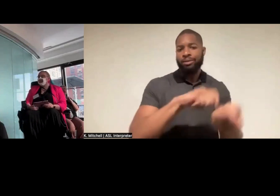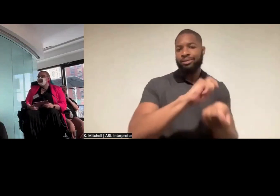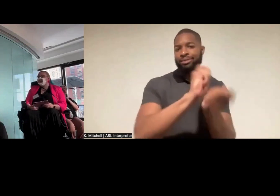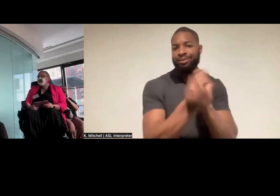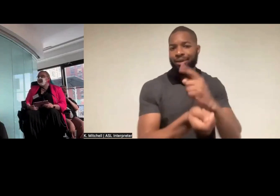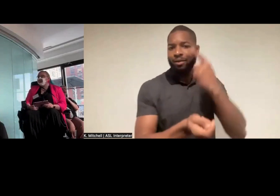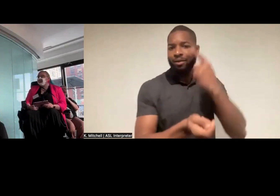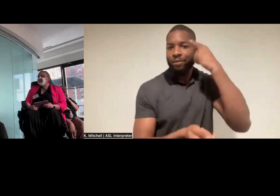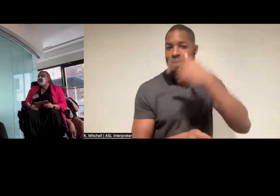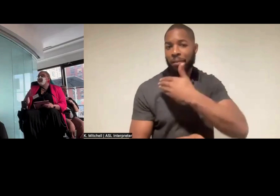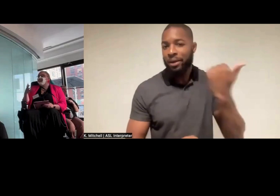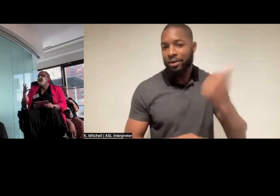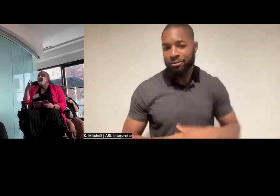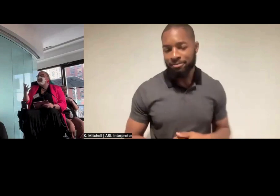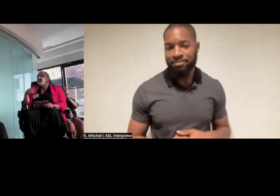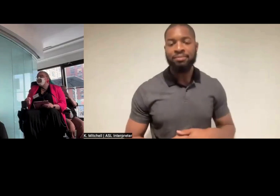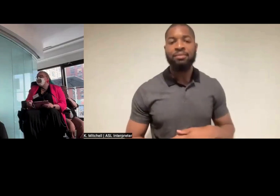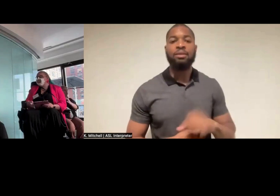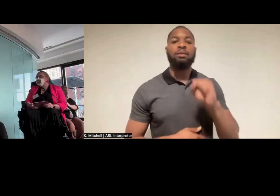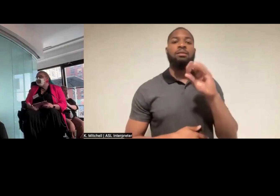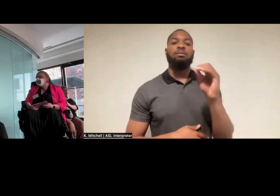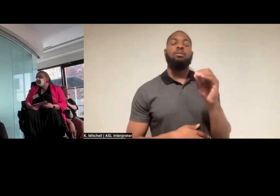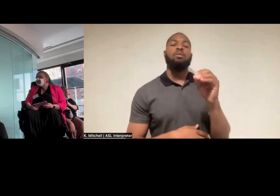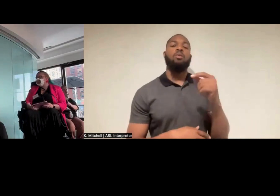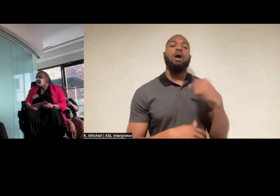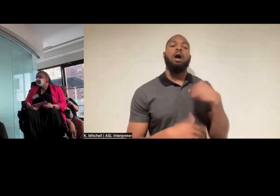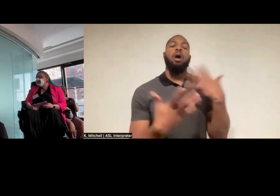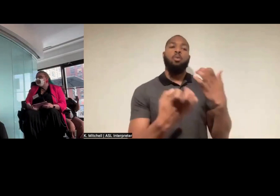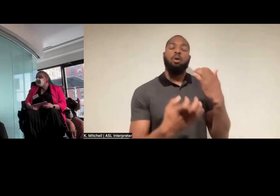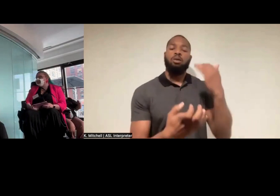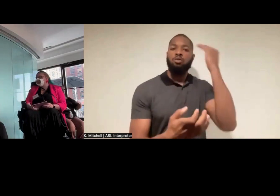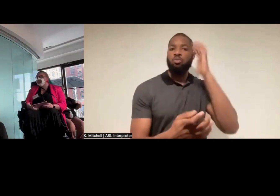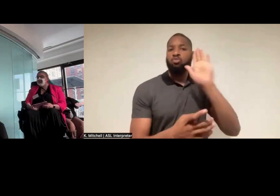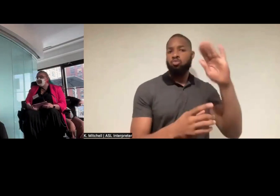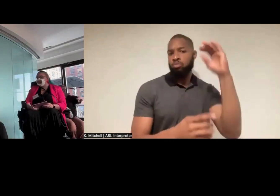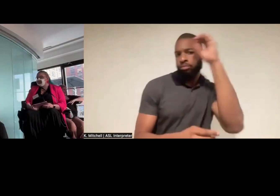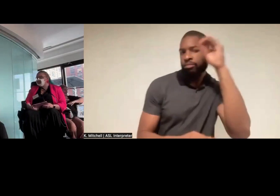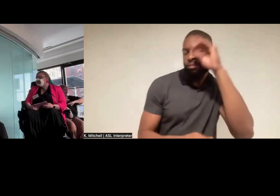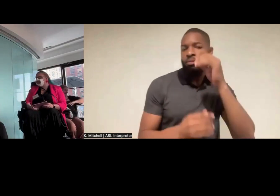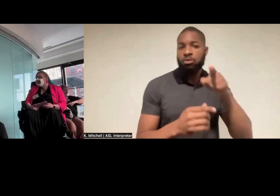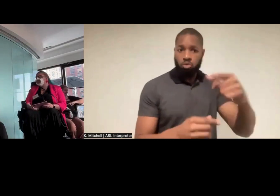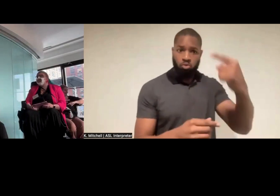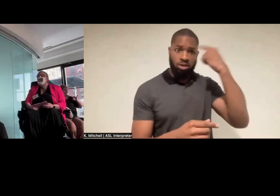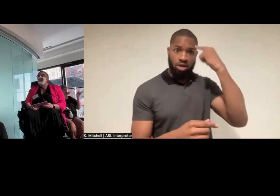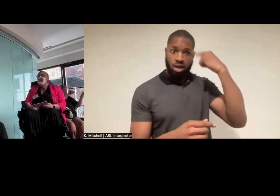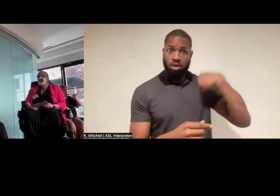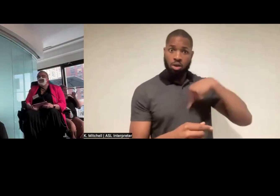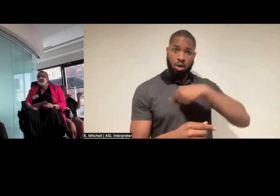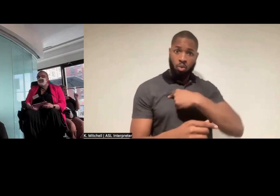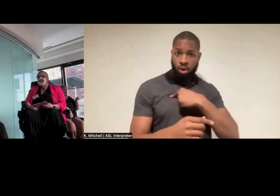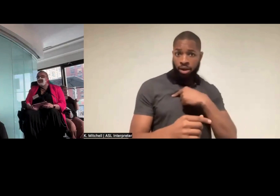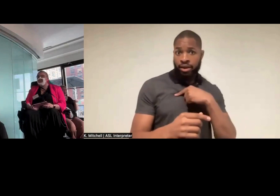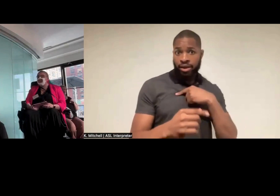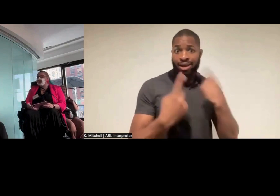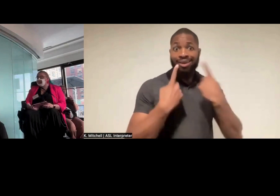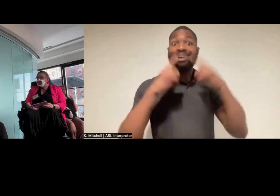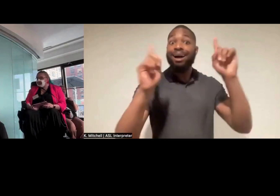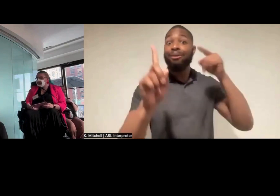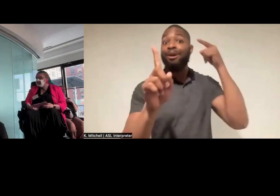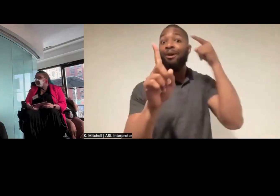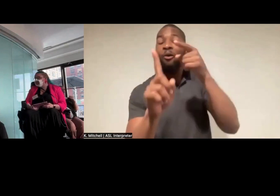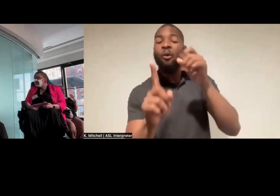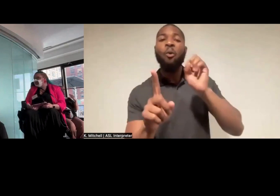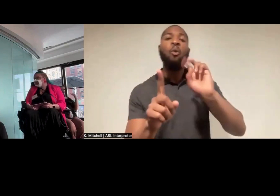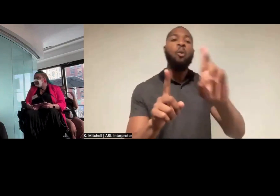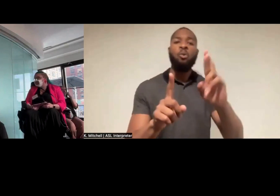see employers living up to or not living up to that standard that Emma just outlined for us and that the disability justice movement